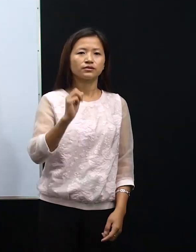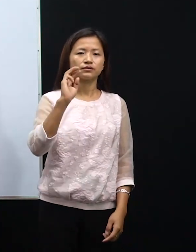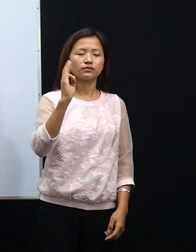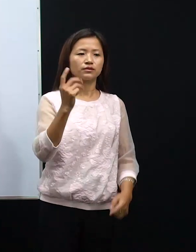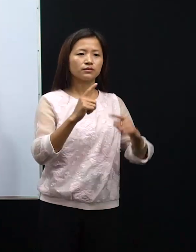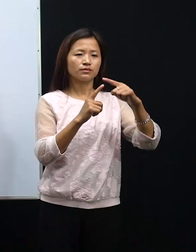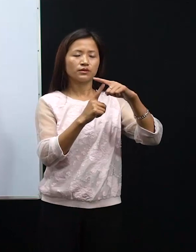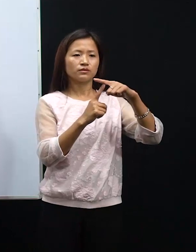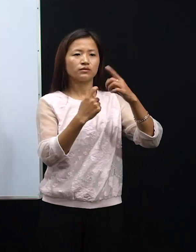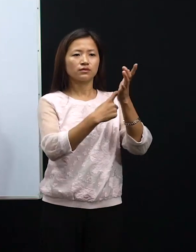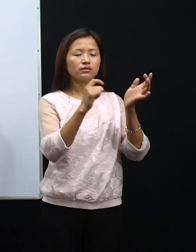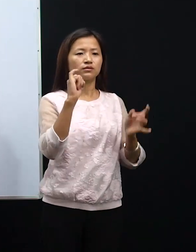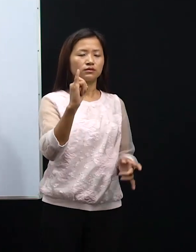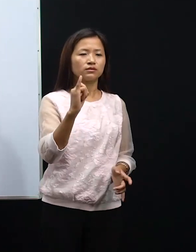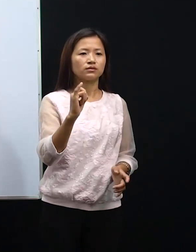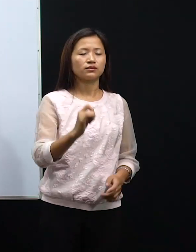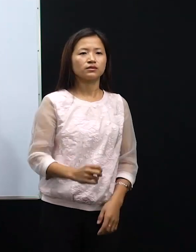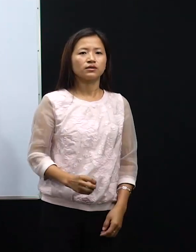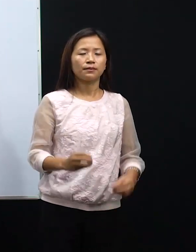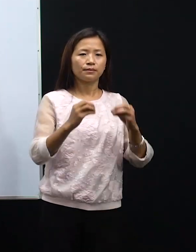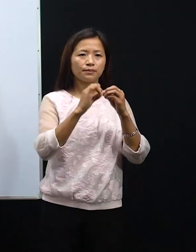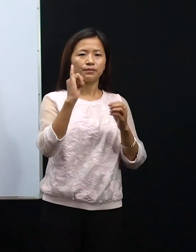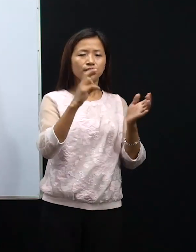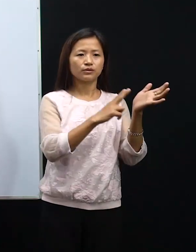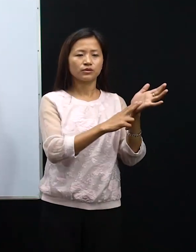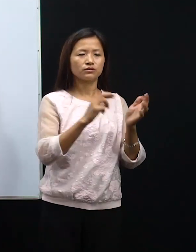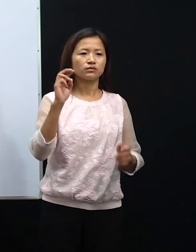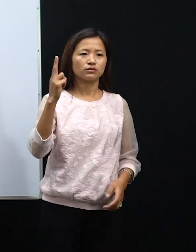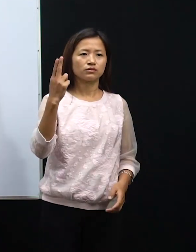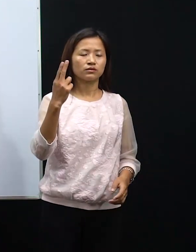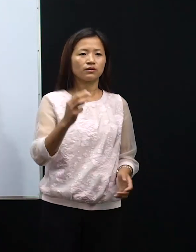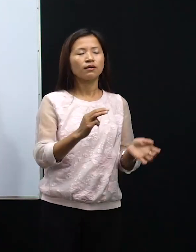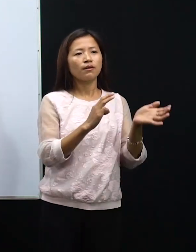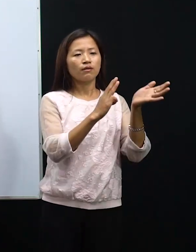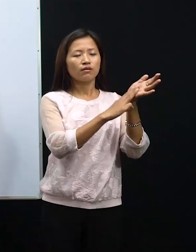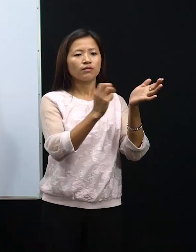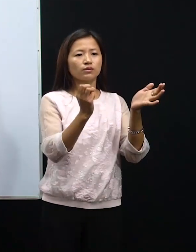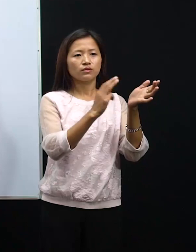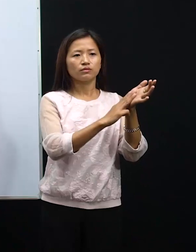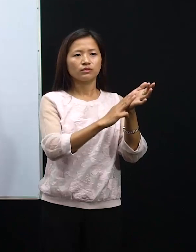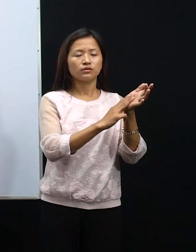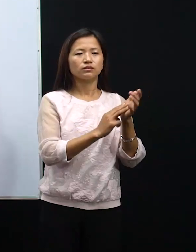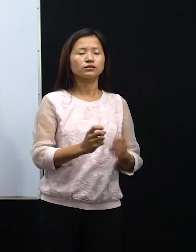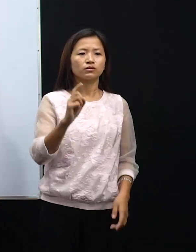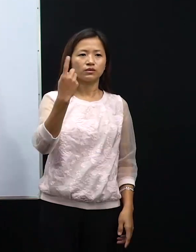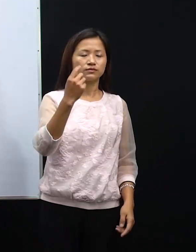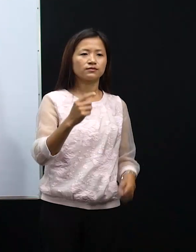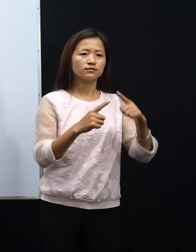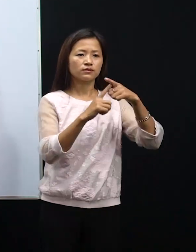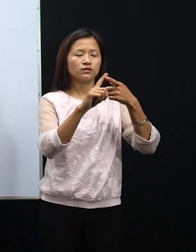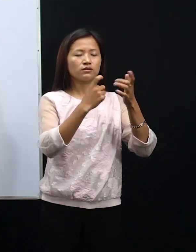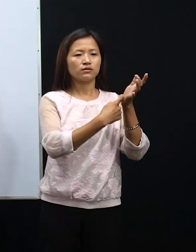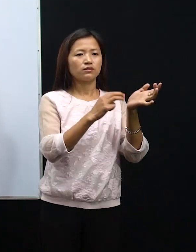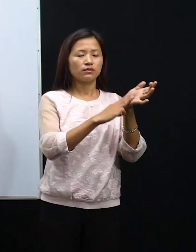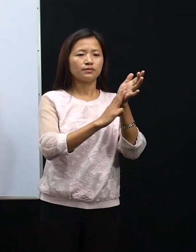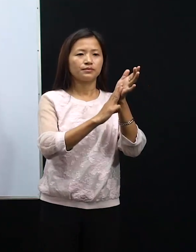three terms, binomials two terms, and monomial one term. Alright, so this is